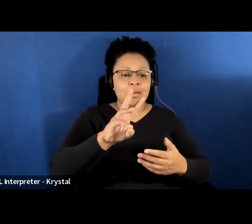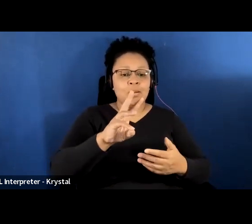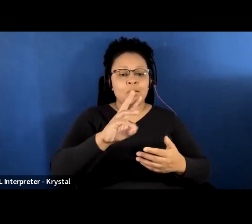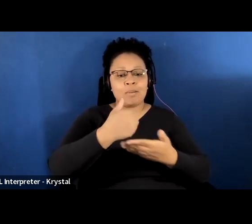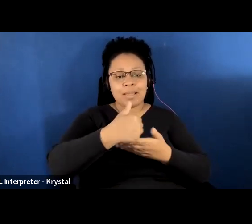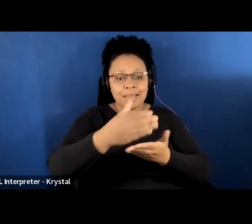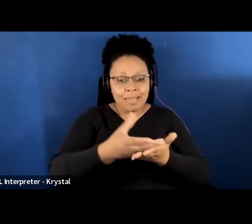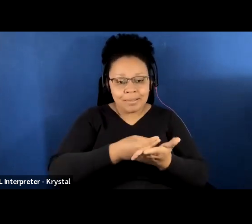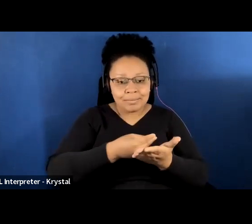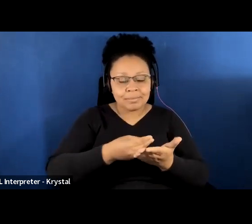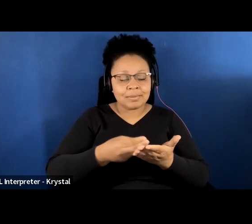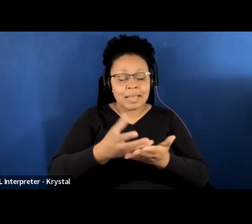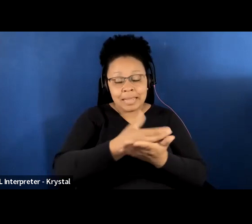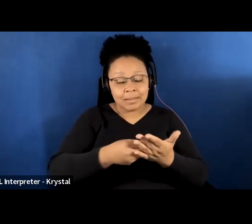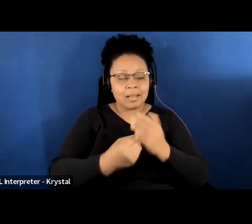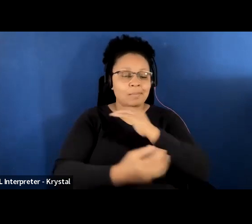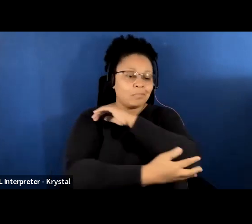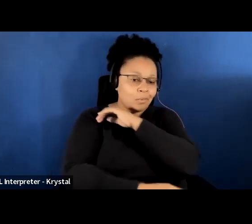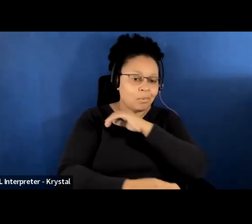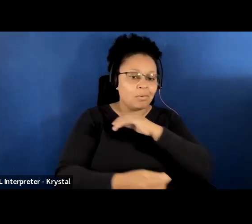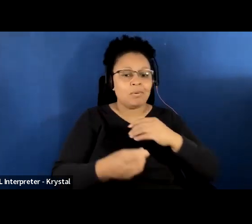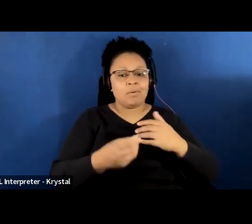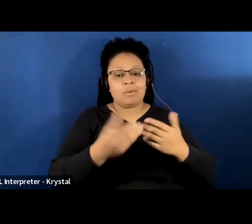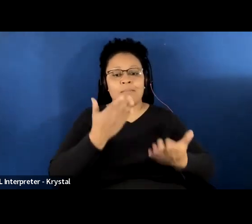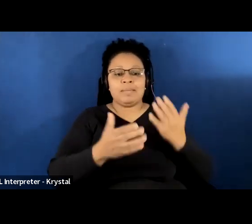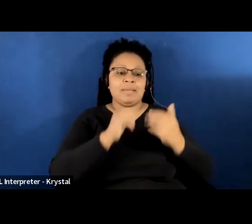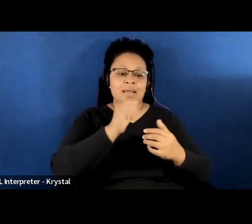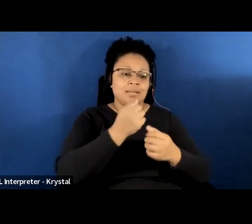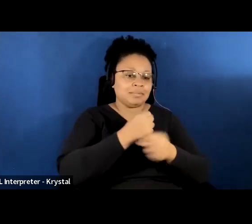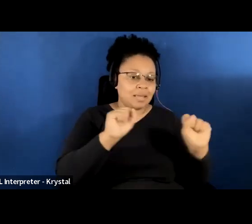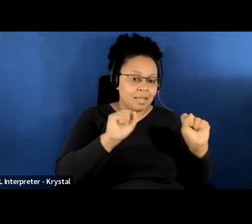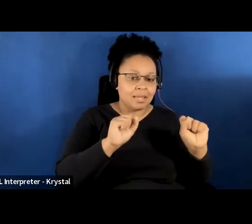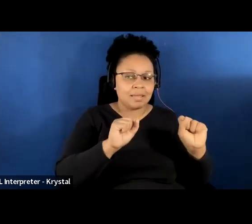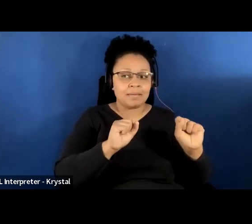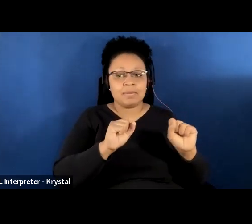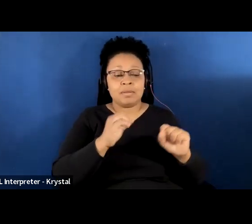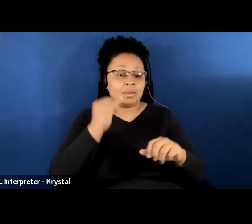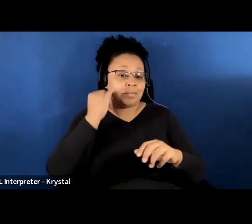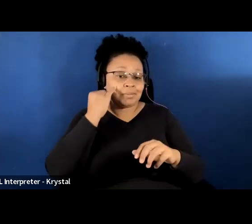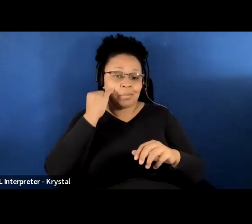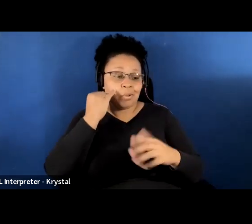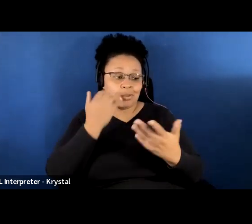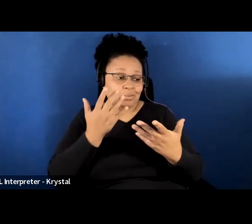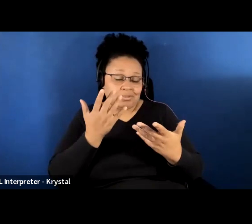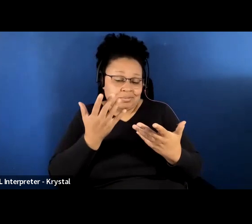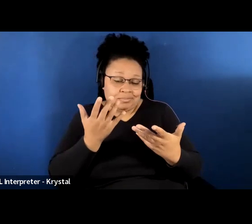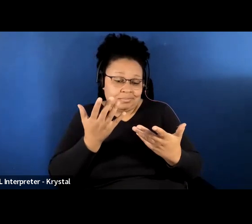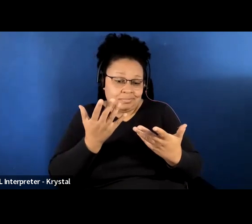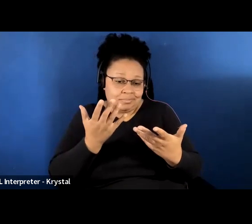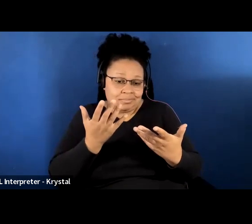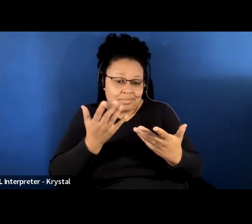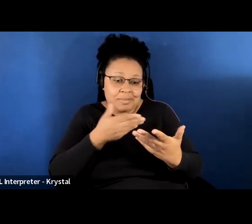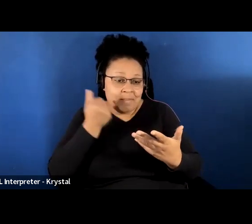they don't live in marginal neighborhoods, they still may, they live in the world, and this is a world that has a